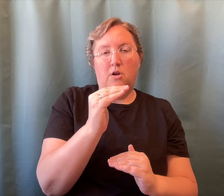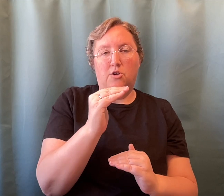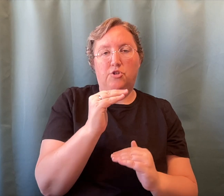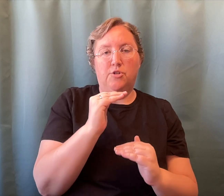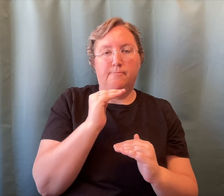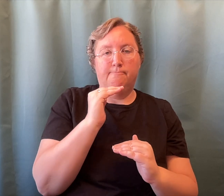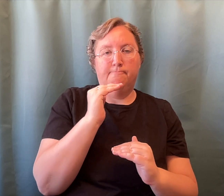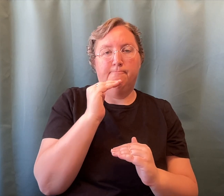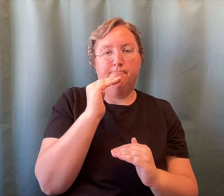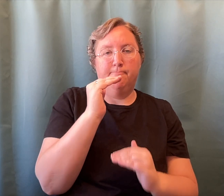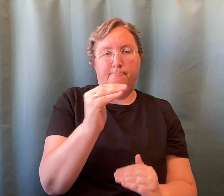large,